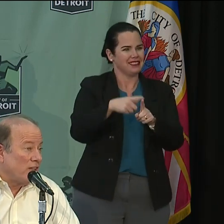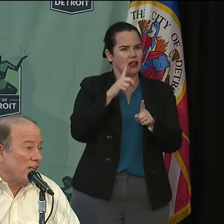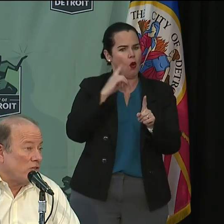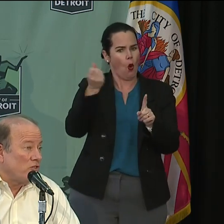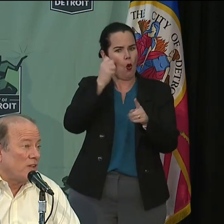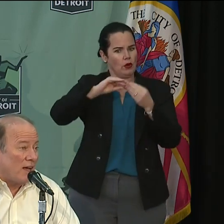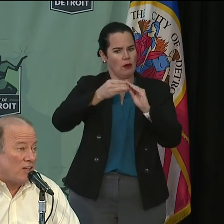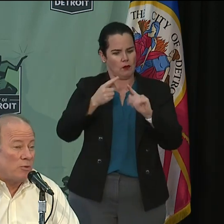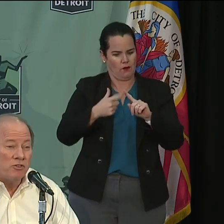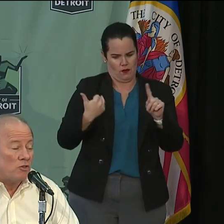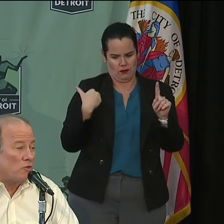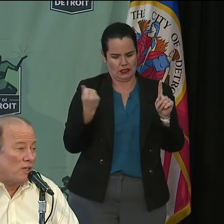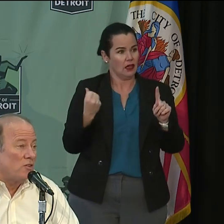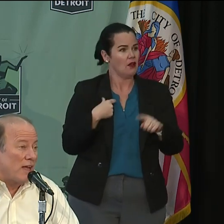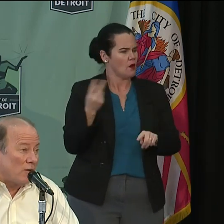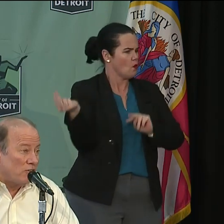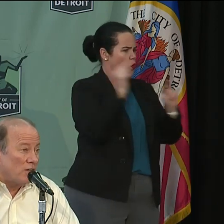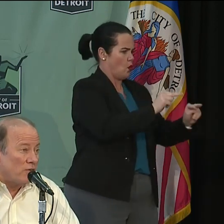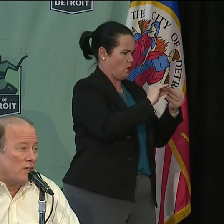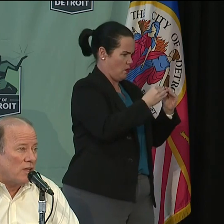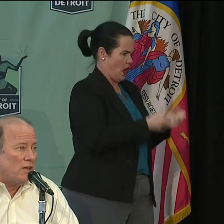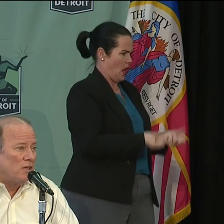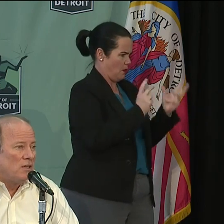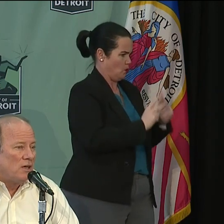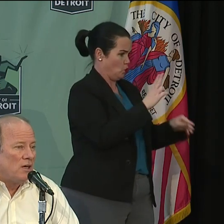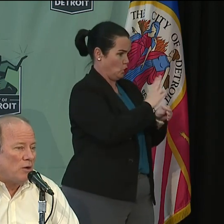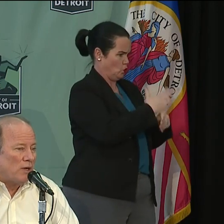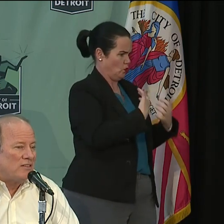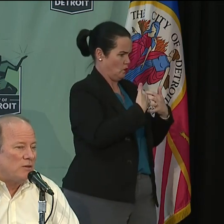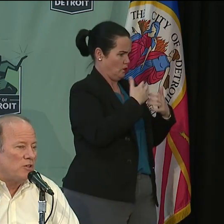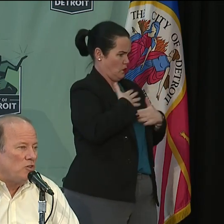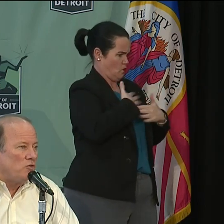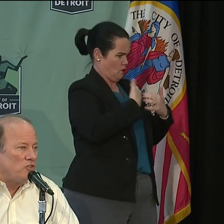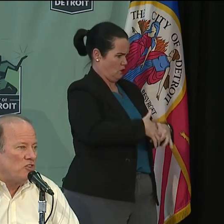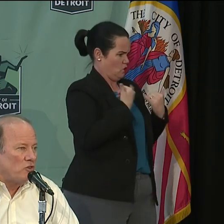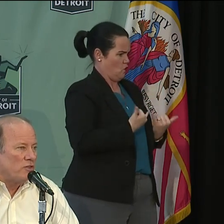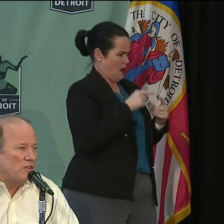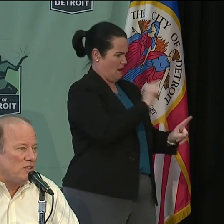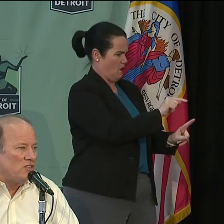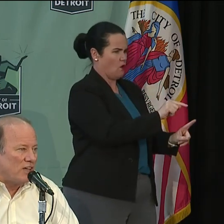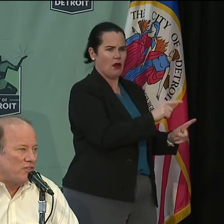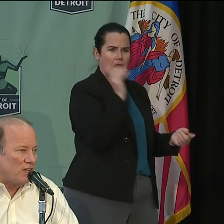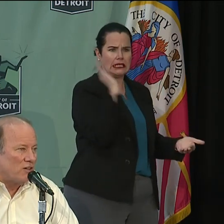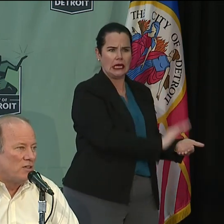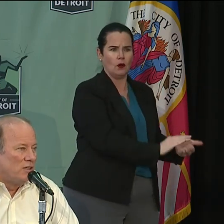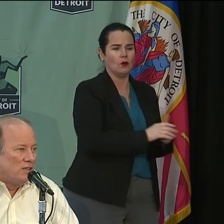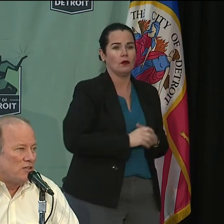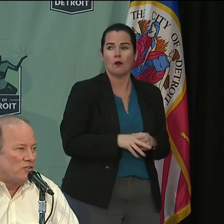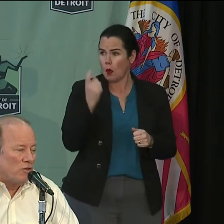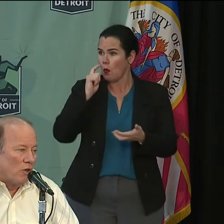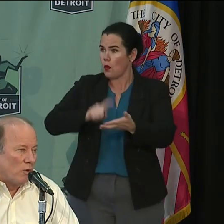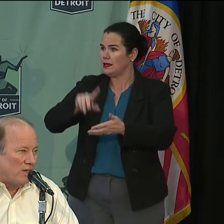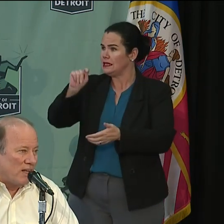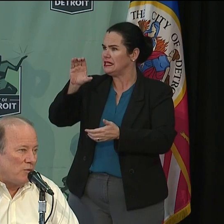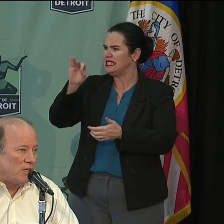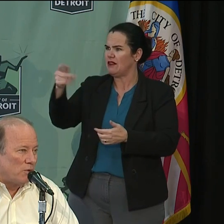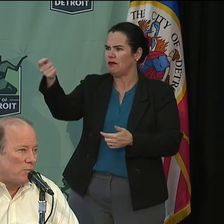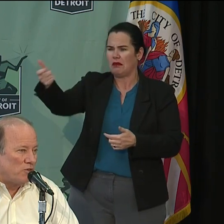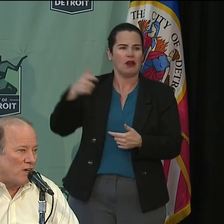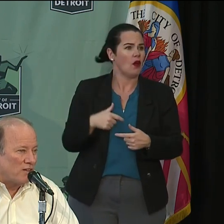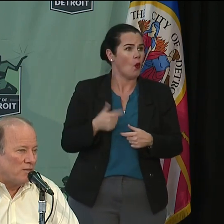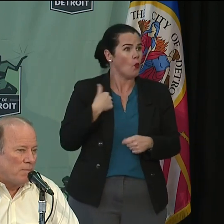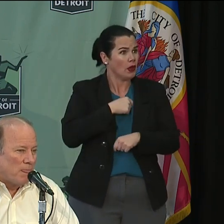on the ventilators in the hospitals in Detroit, they're down significantly. When I see what the usage is over the TCF Center, it's lower than